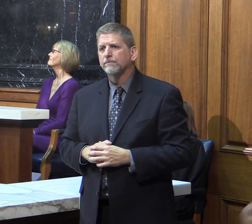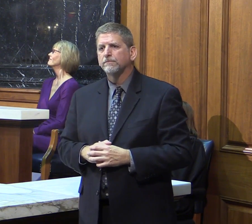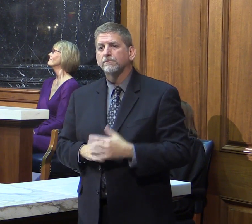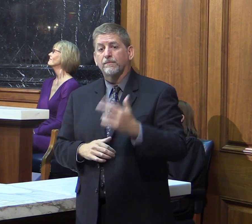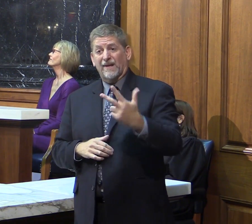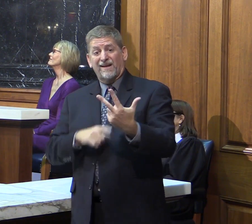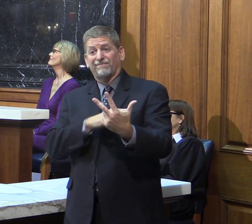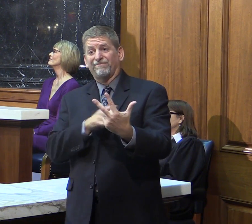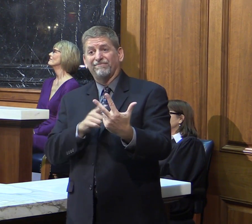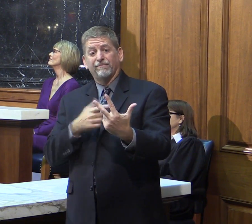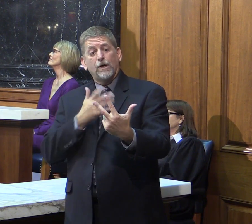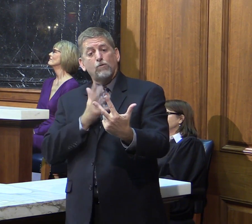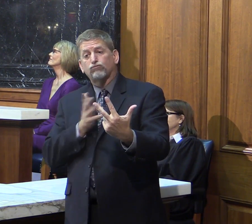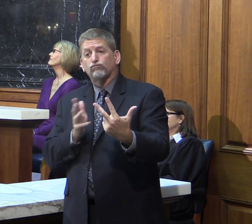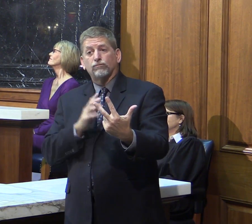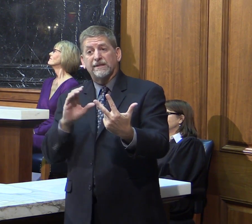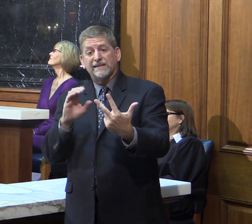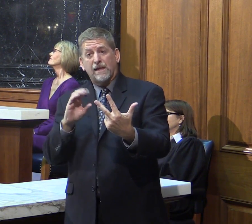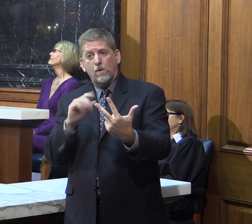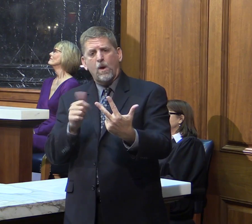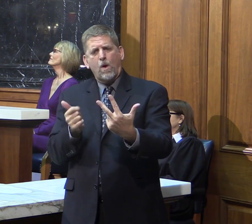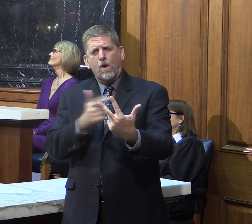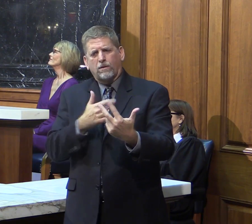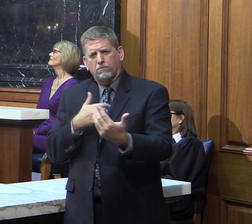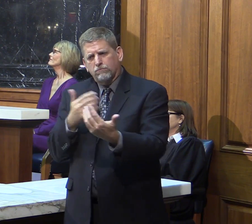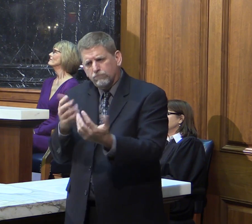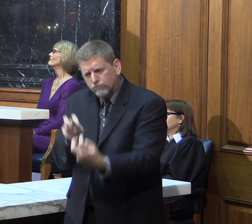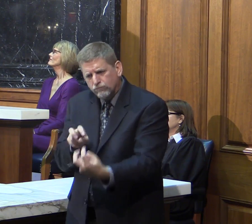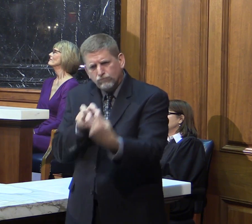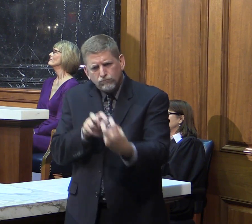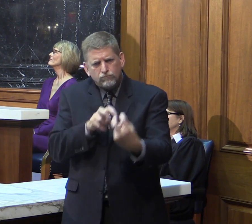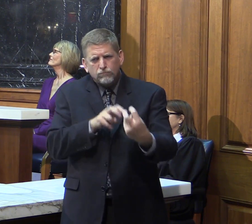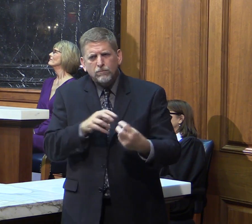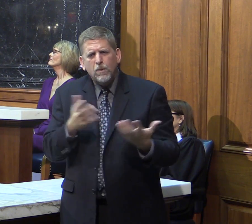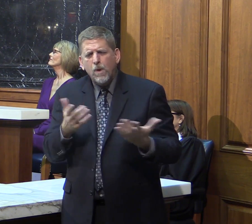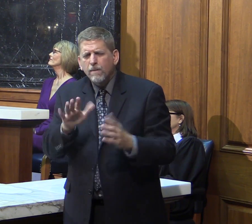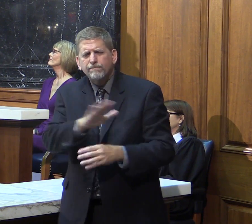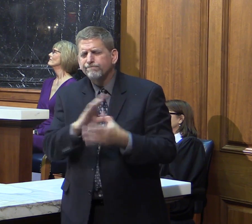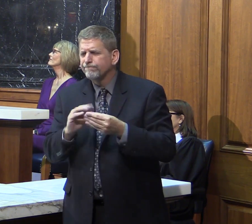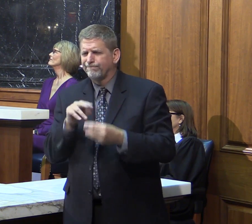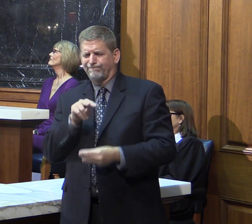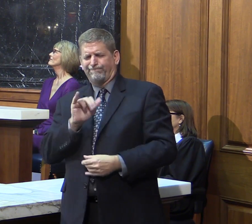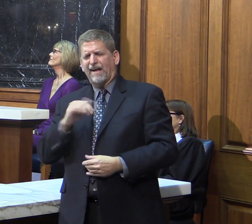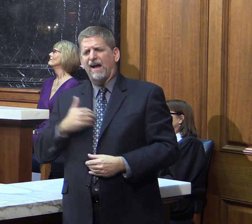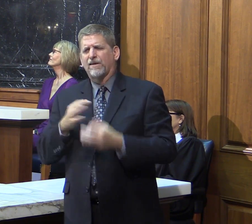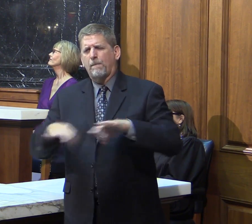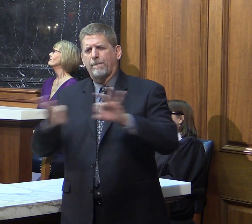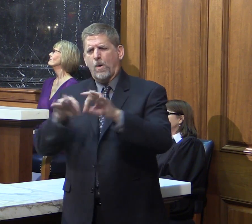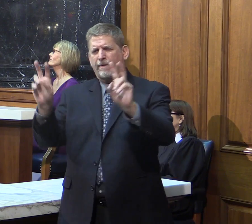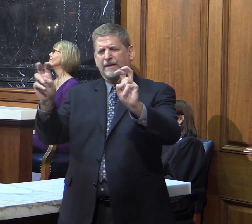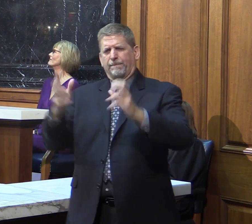These 3 CEOs all separately share the same theme with me. Each day, they wake up with a